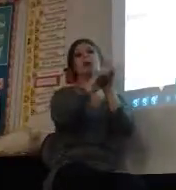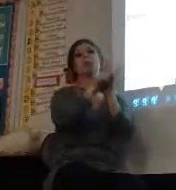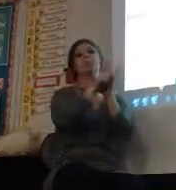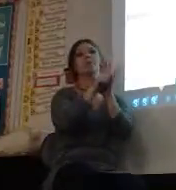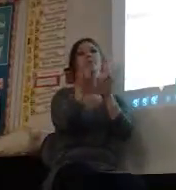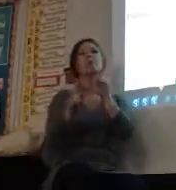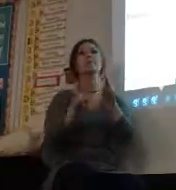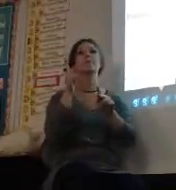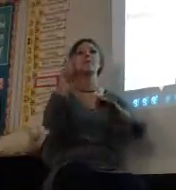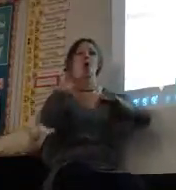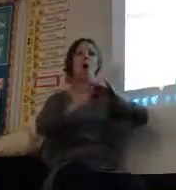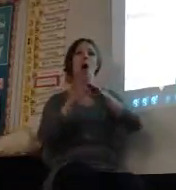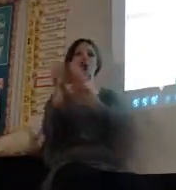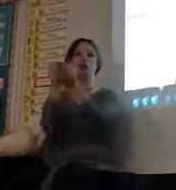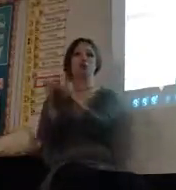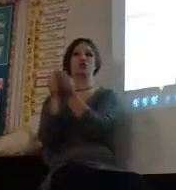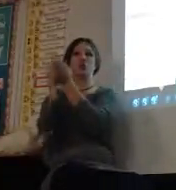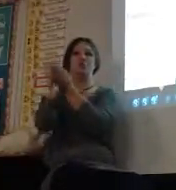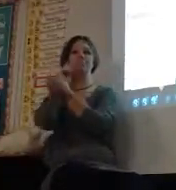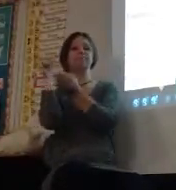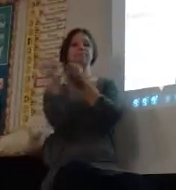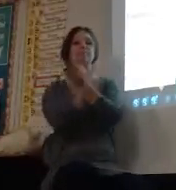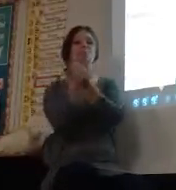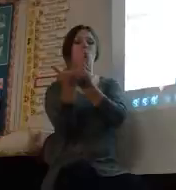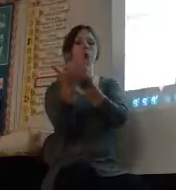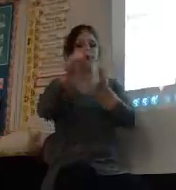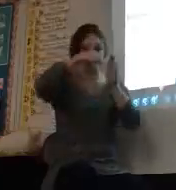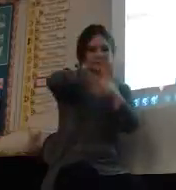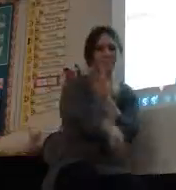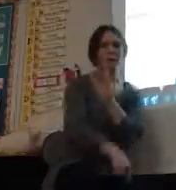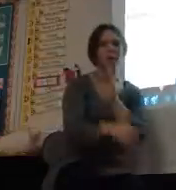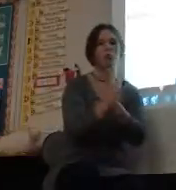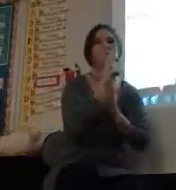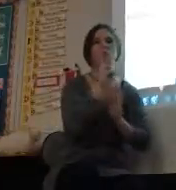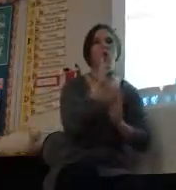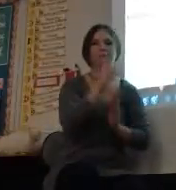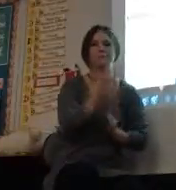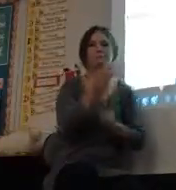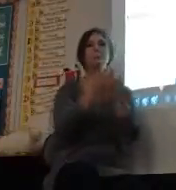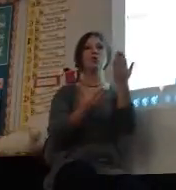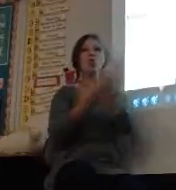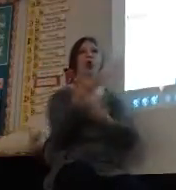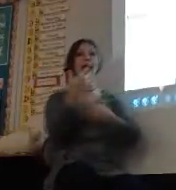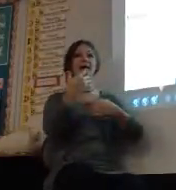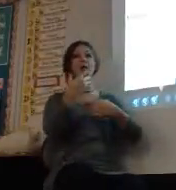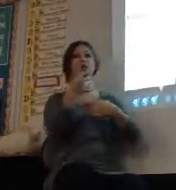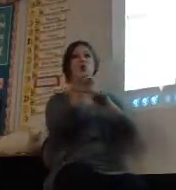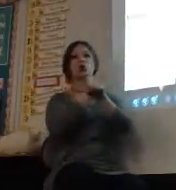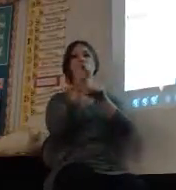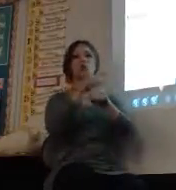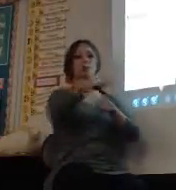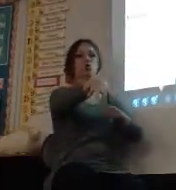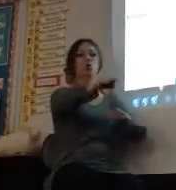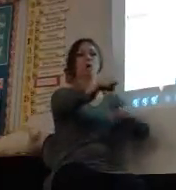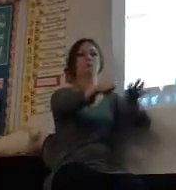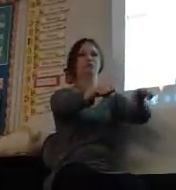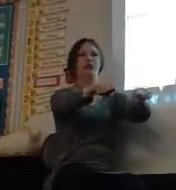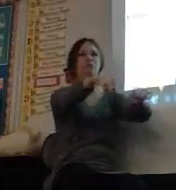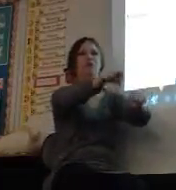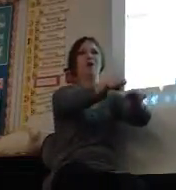to see what's going on underwater. The robot's hands are designed to carefully pick up objects. The hands have sensors